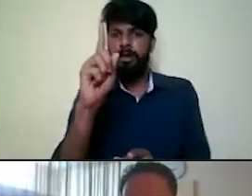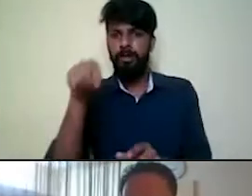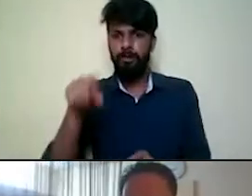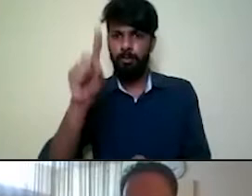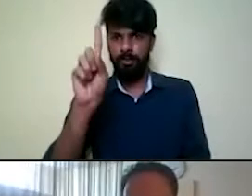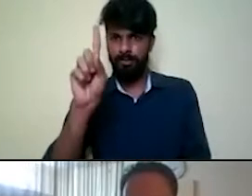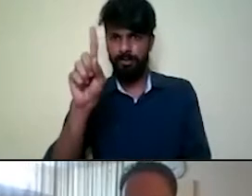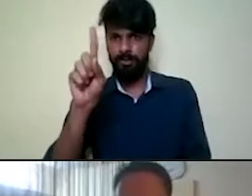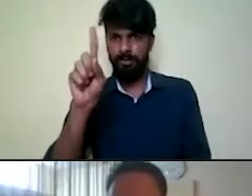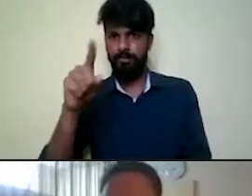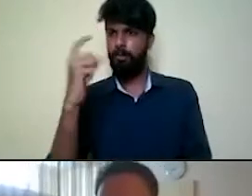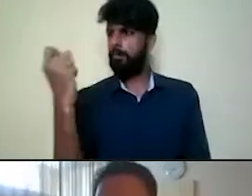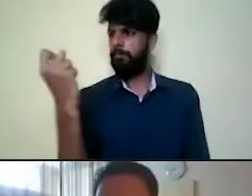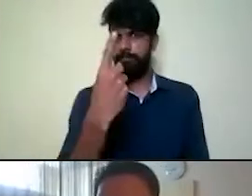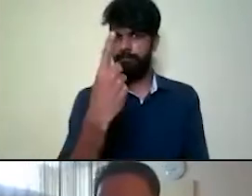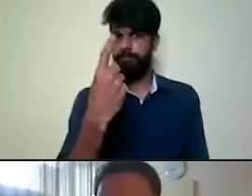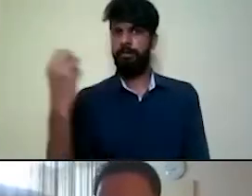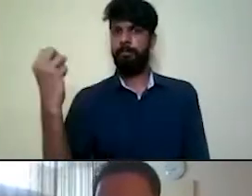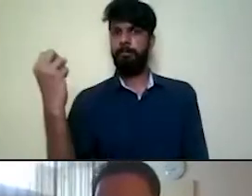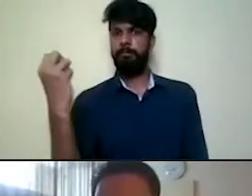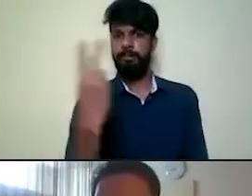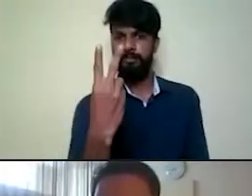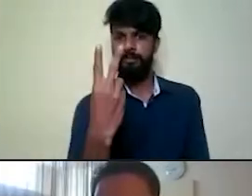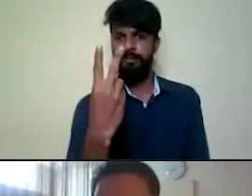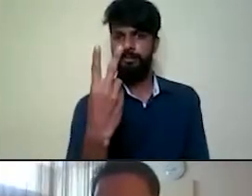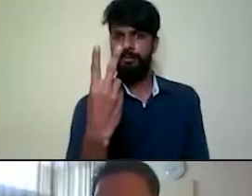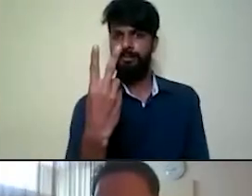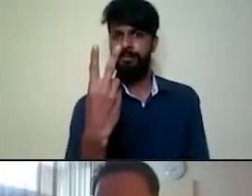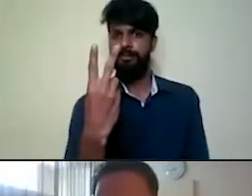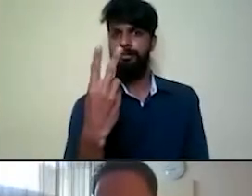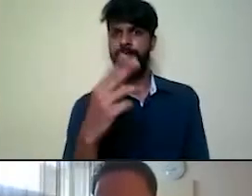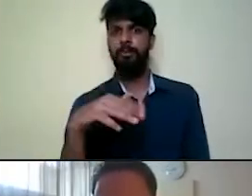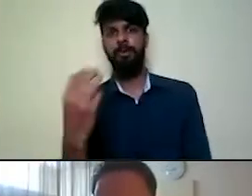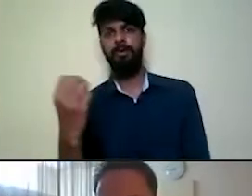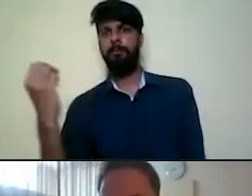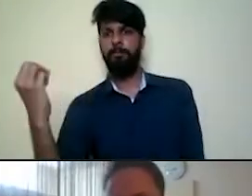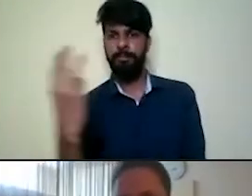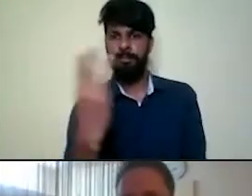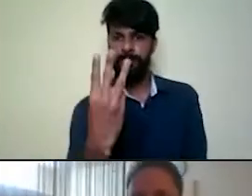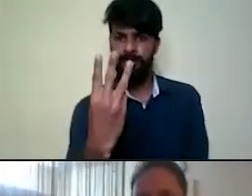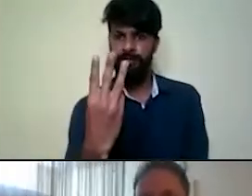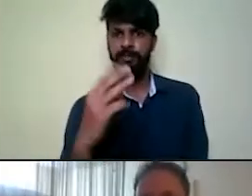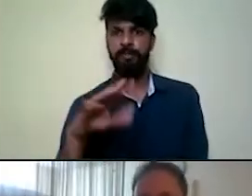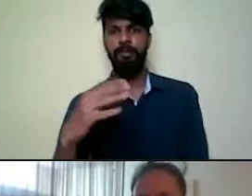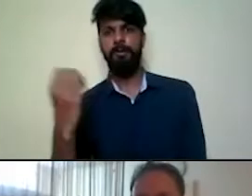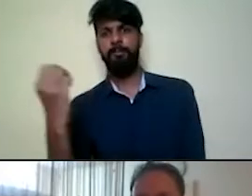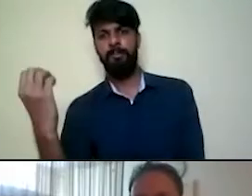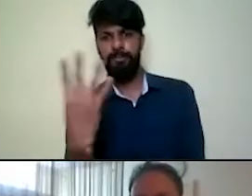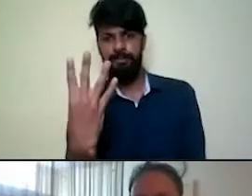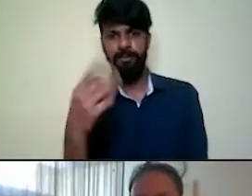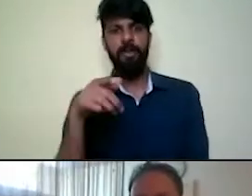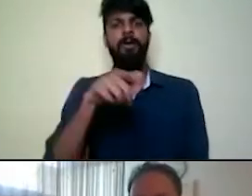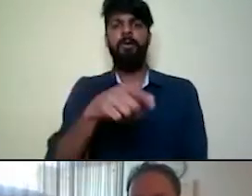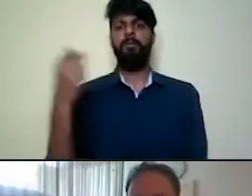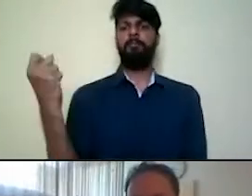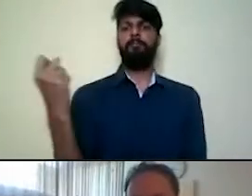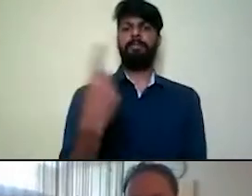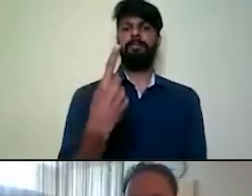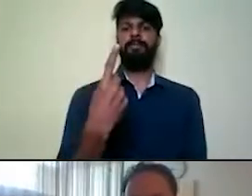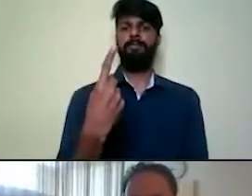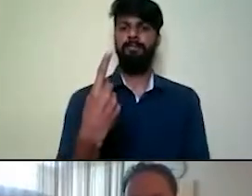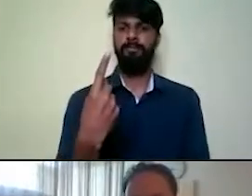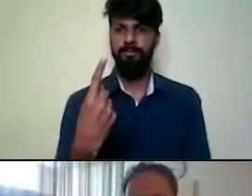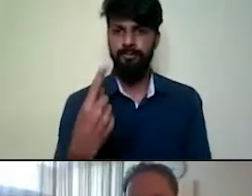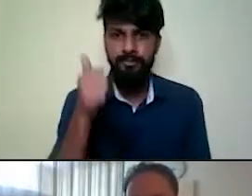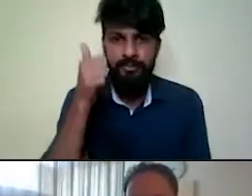months. So month, 1 month, 2 months, or 3 months, 4